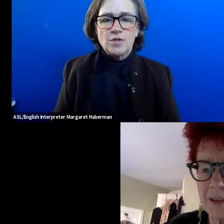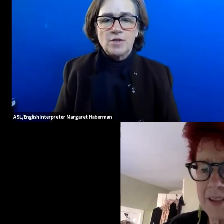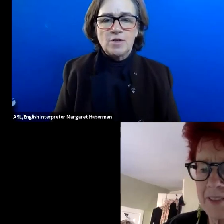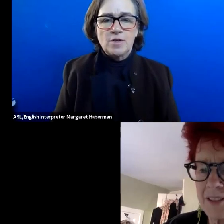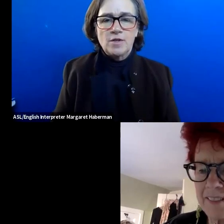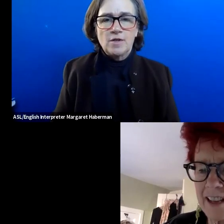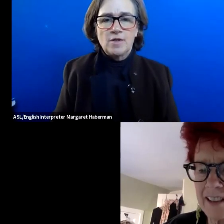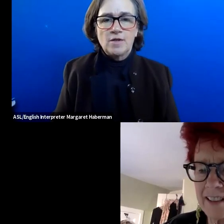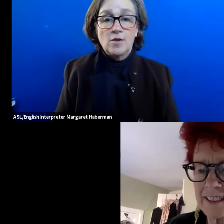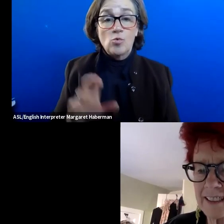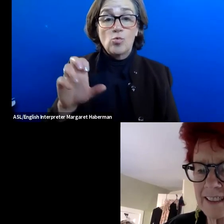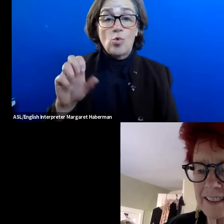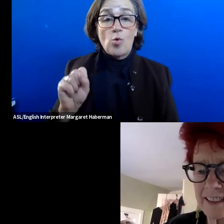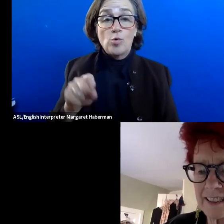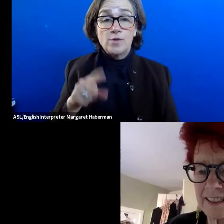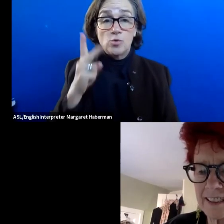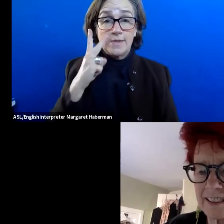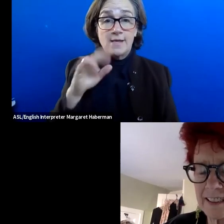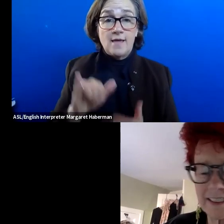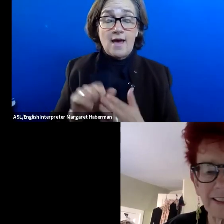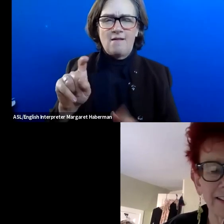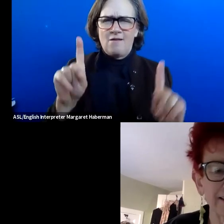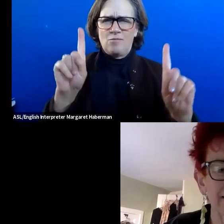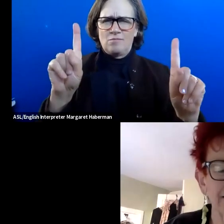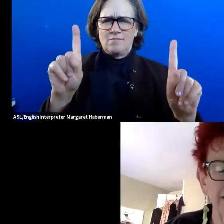Okay, Rose, have you got that?